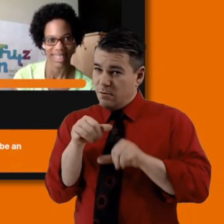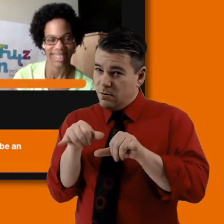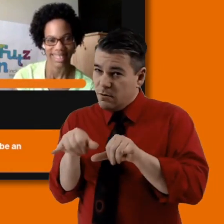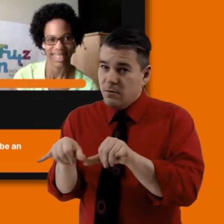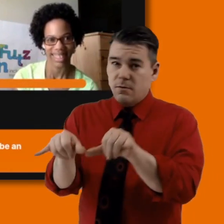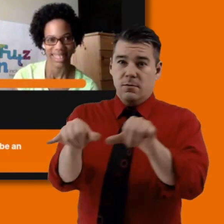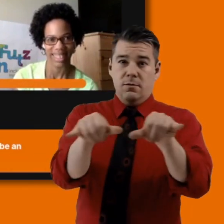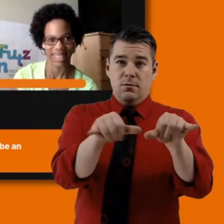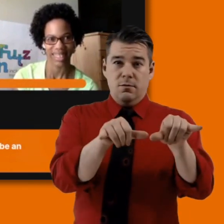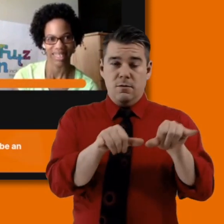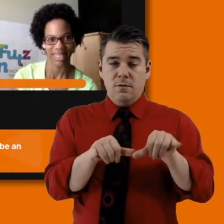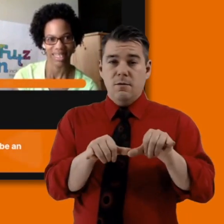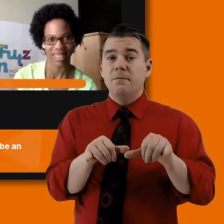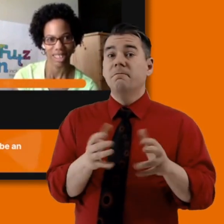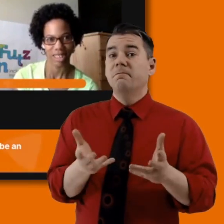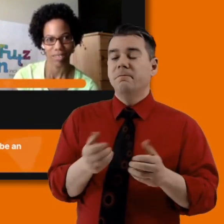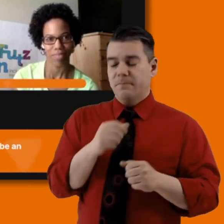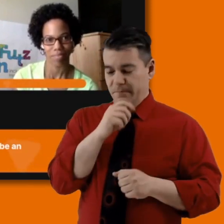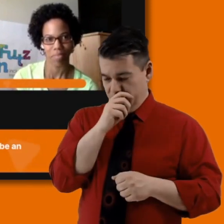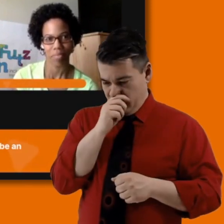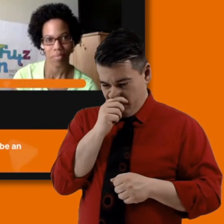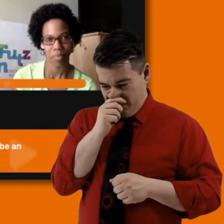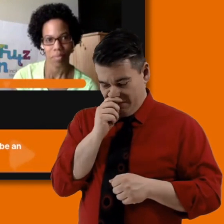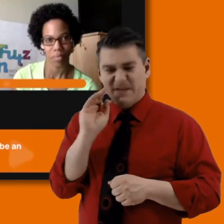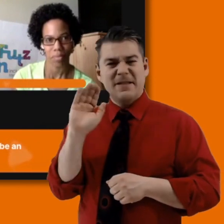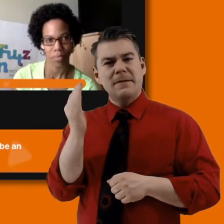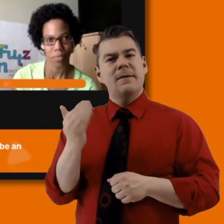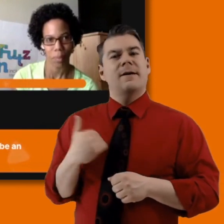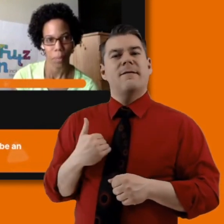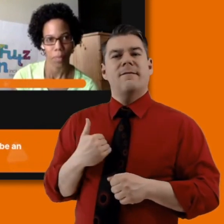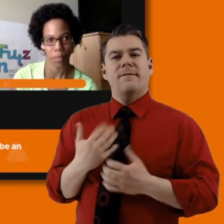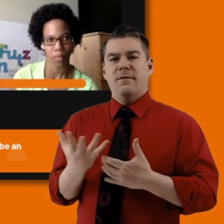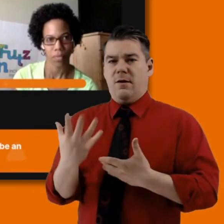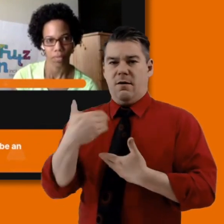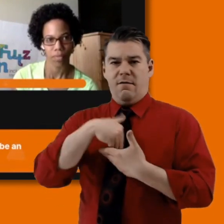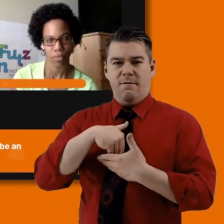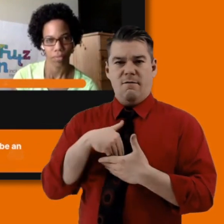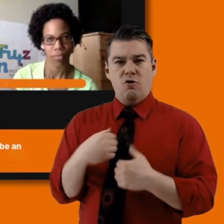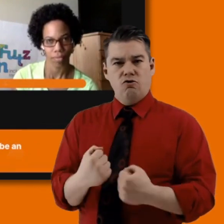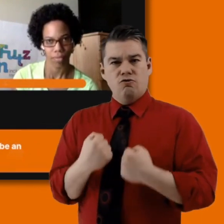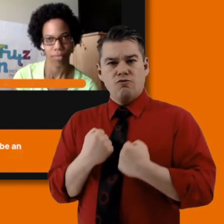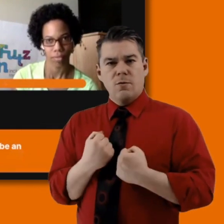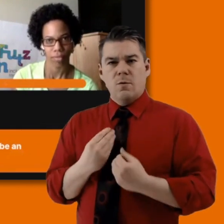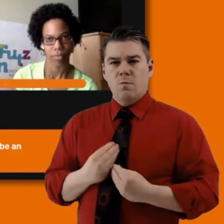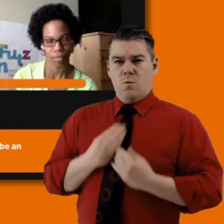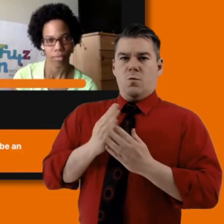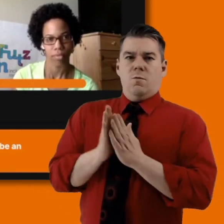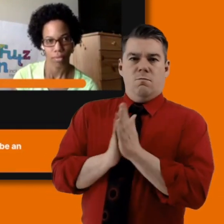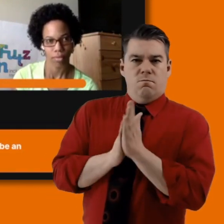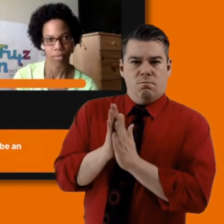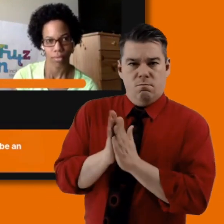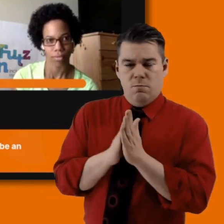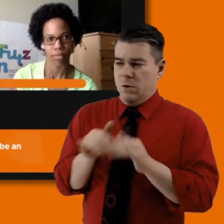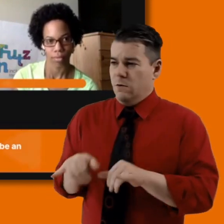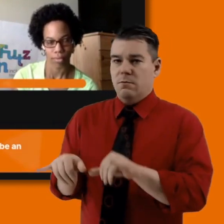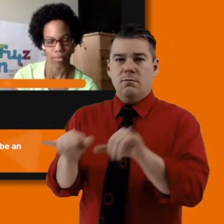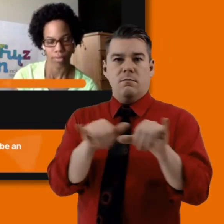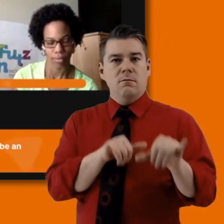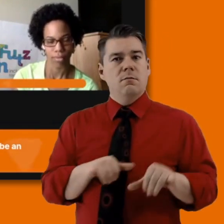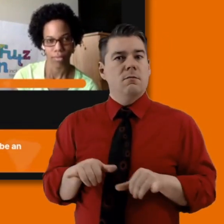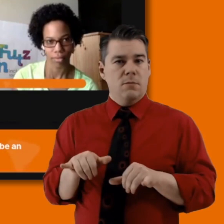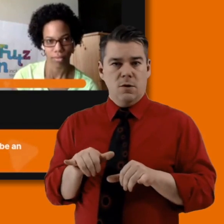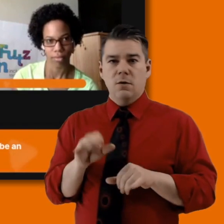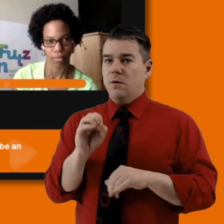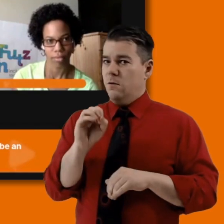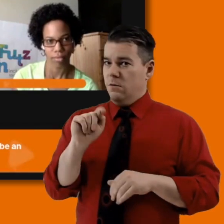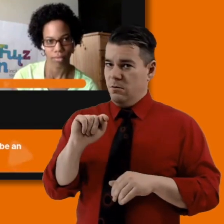in everyone, and that is there seems to be a sense of inner strength and compassion across the board. Like